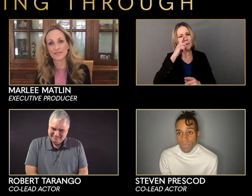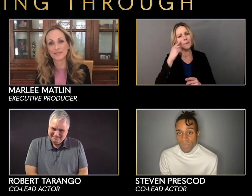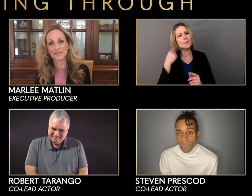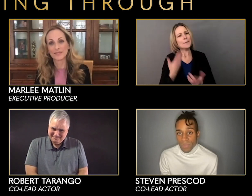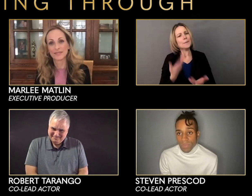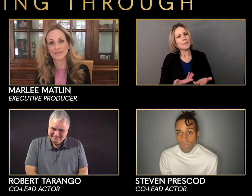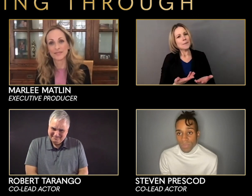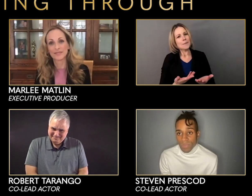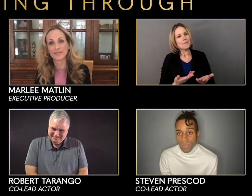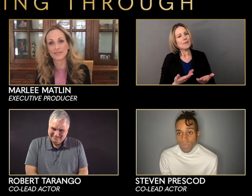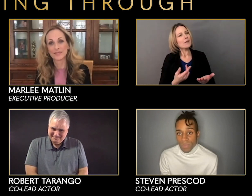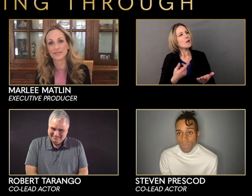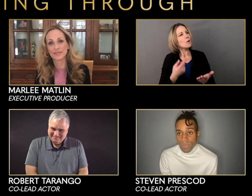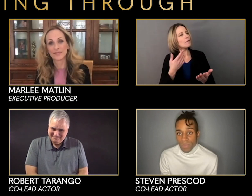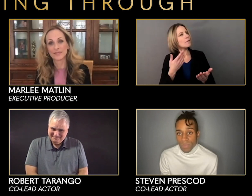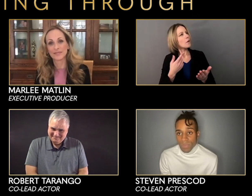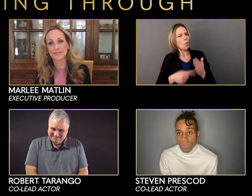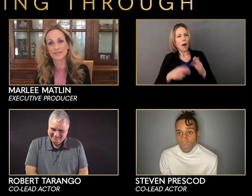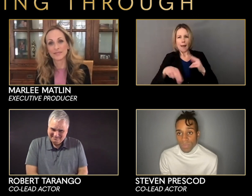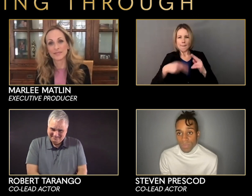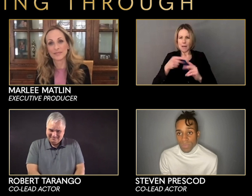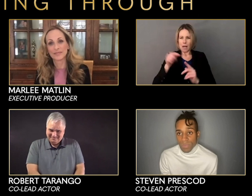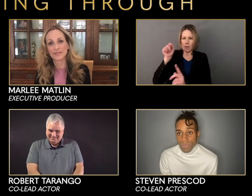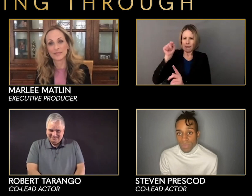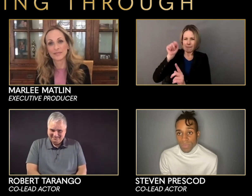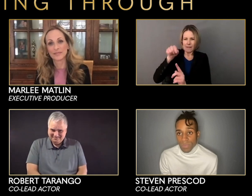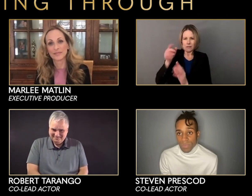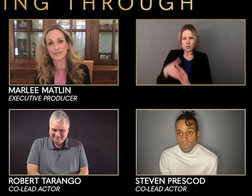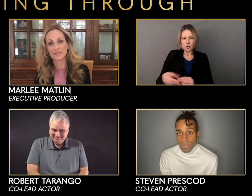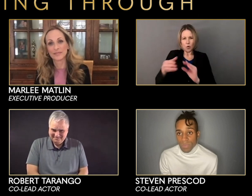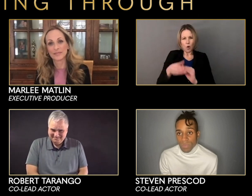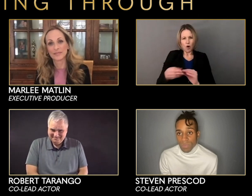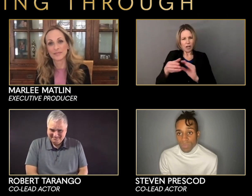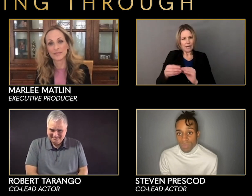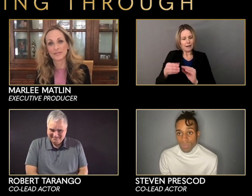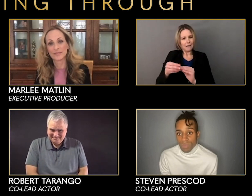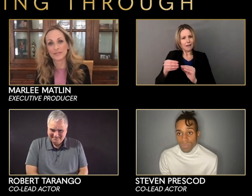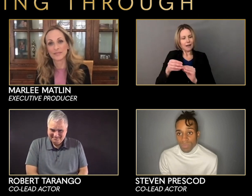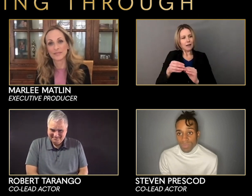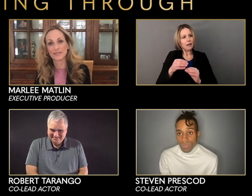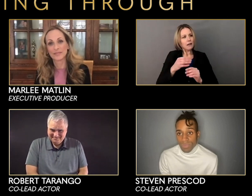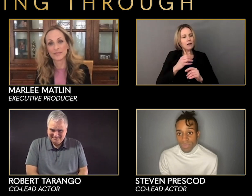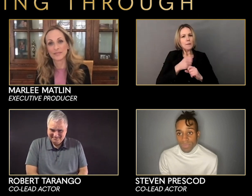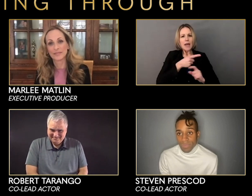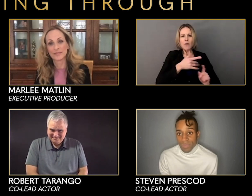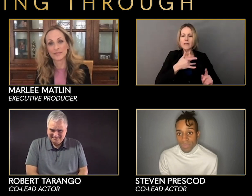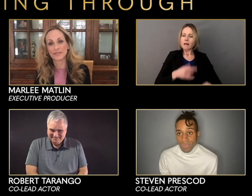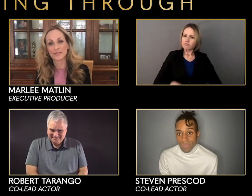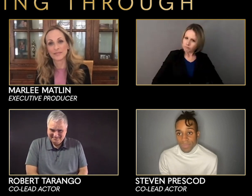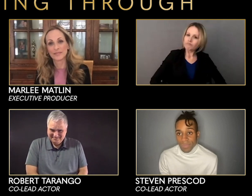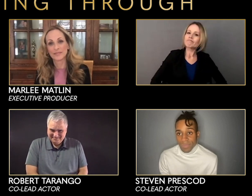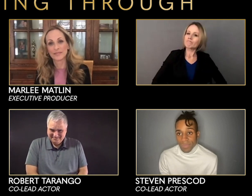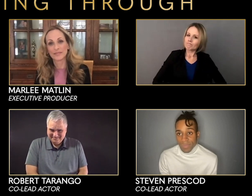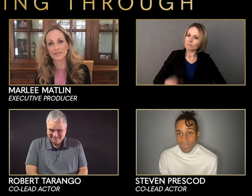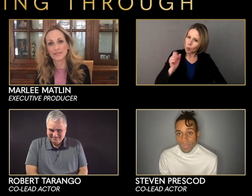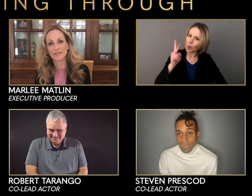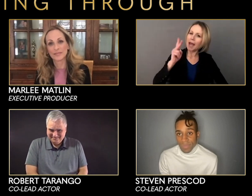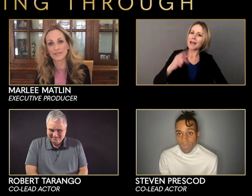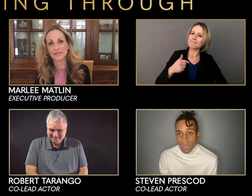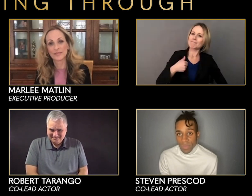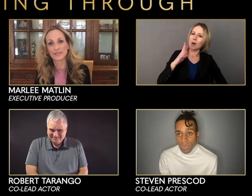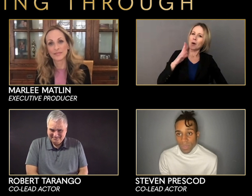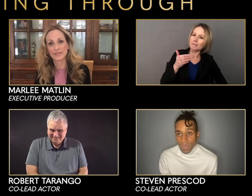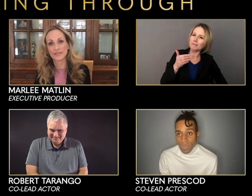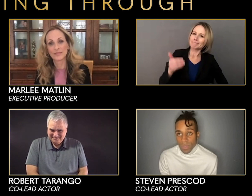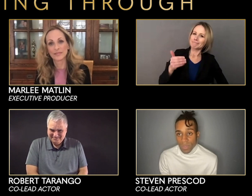about this story that made you say, "Okay, I will try this